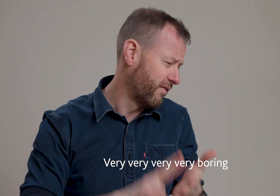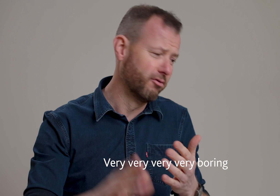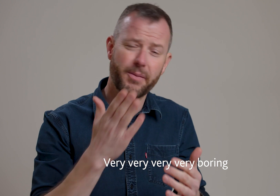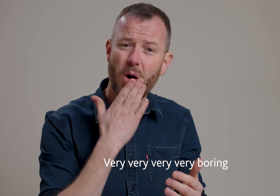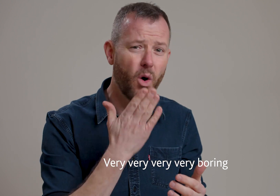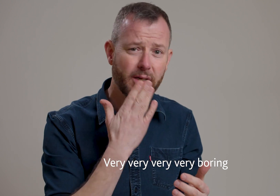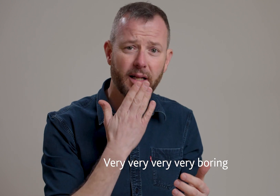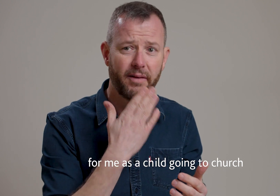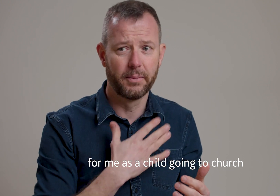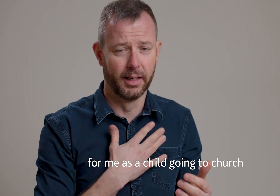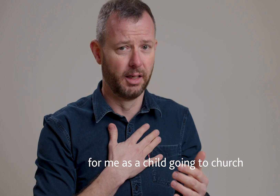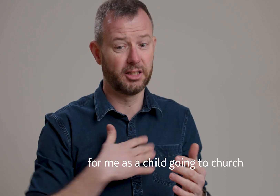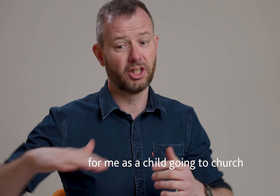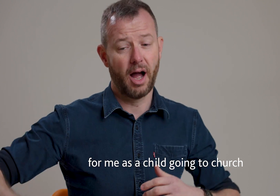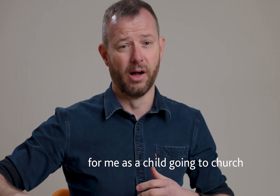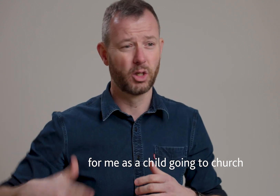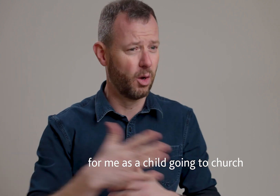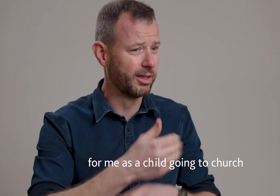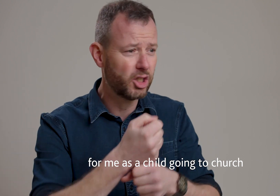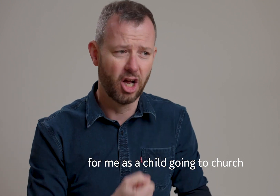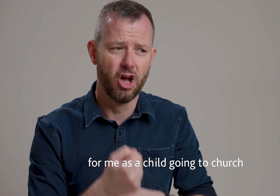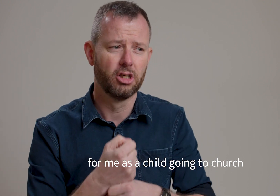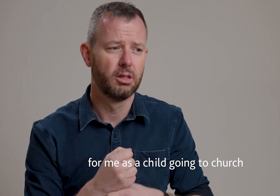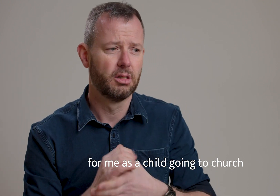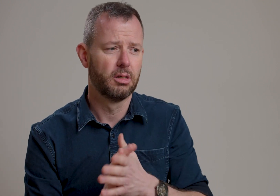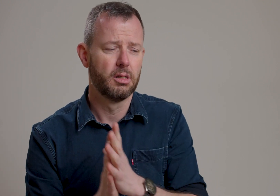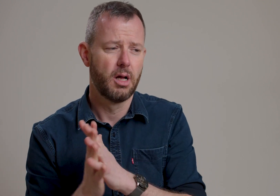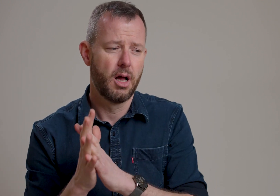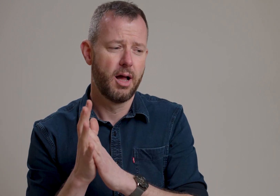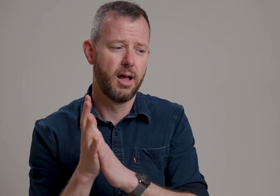Very dollar to me as a dog going to death.